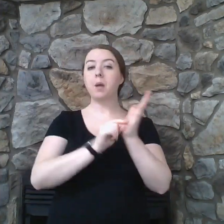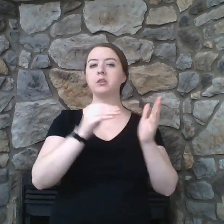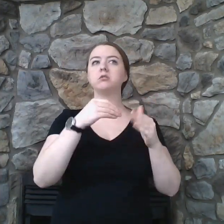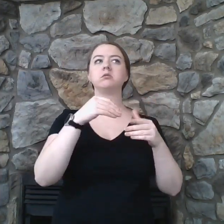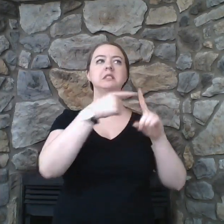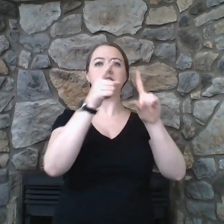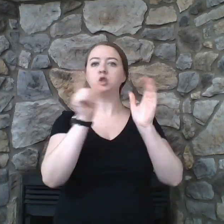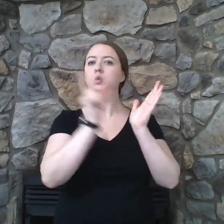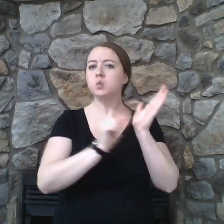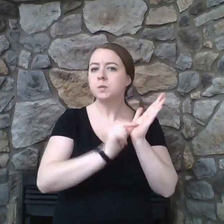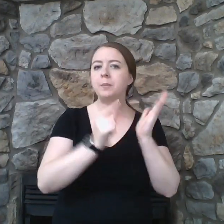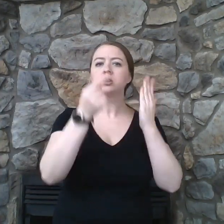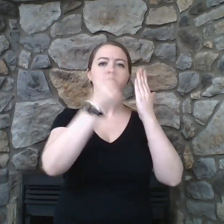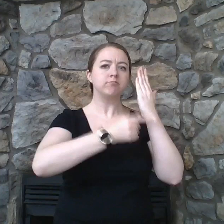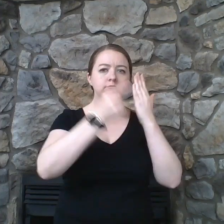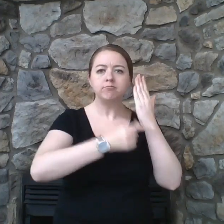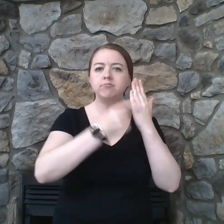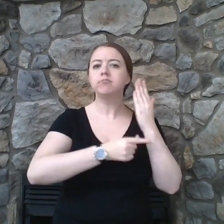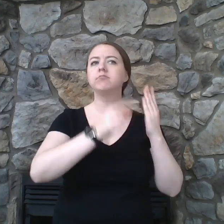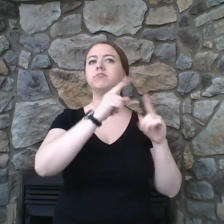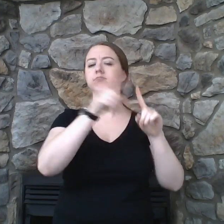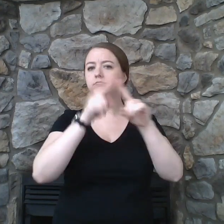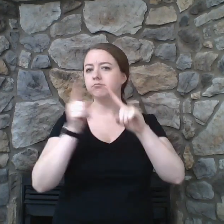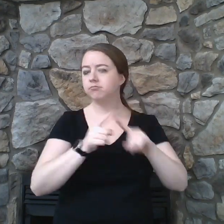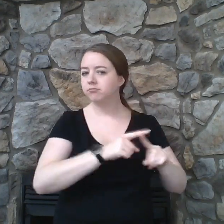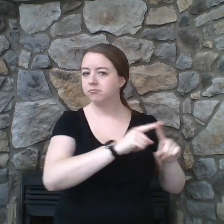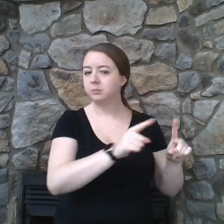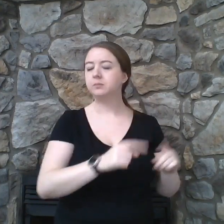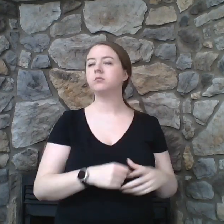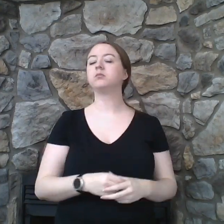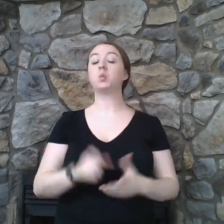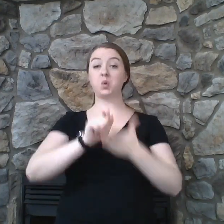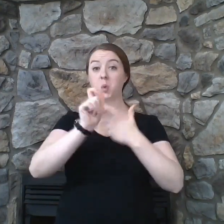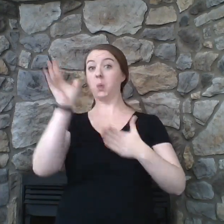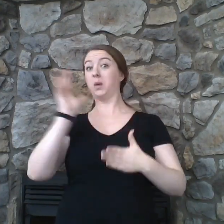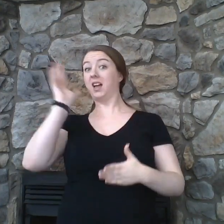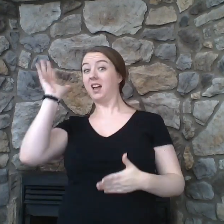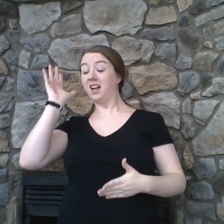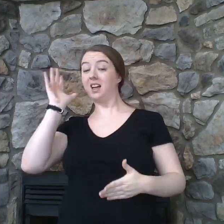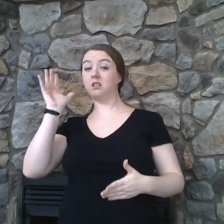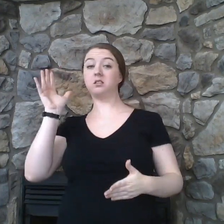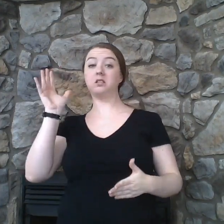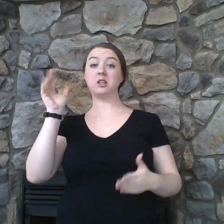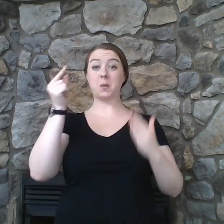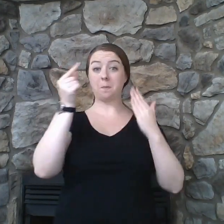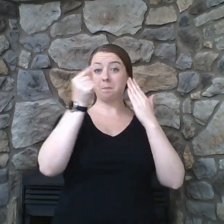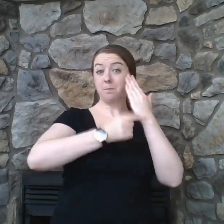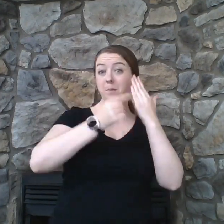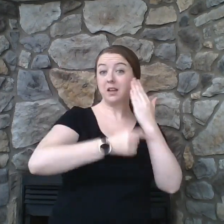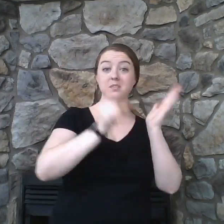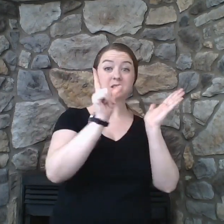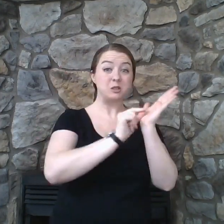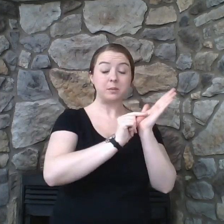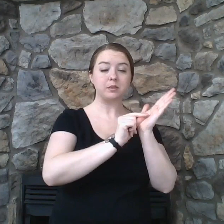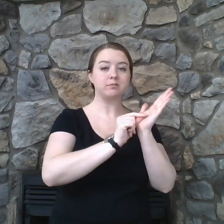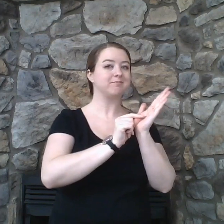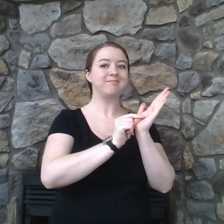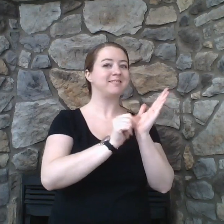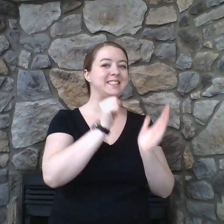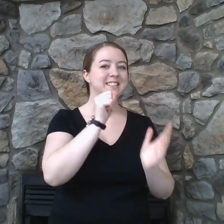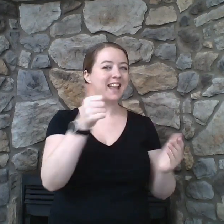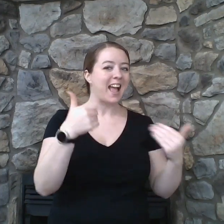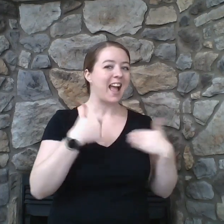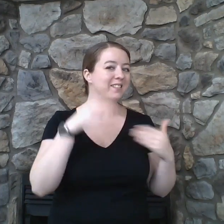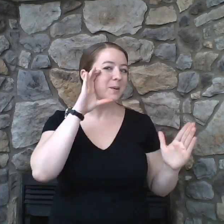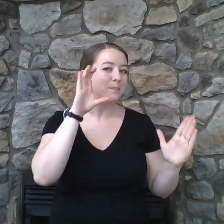were published in newspapers and magazines. And when he wrote these a very long time ago, there weren't